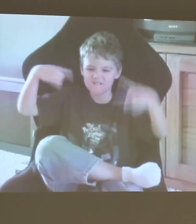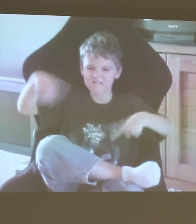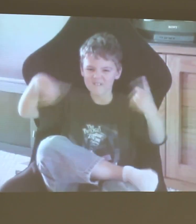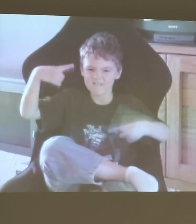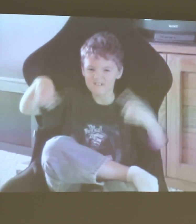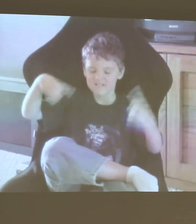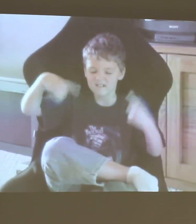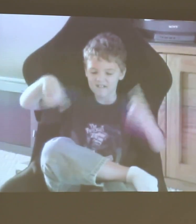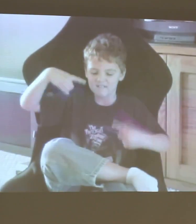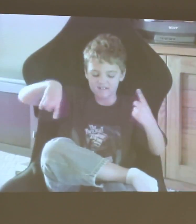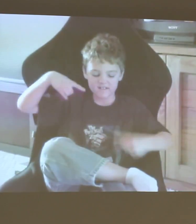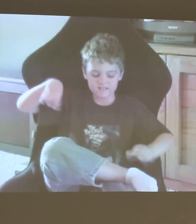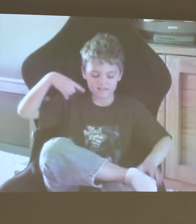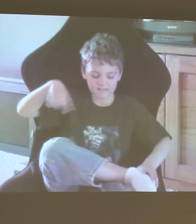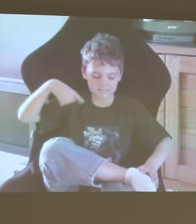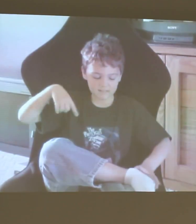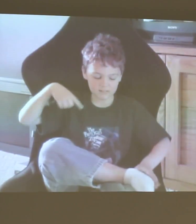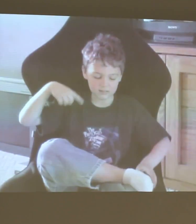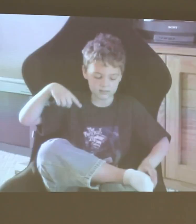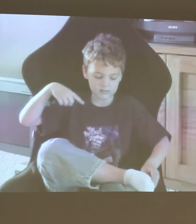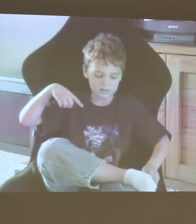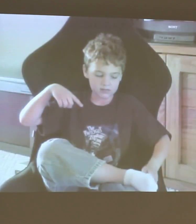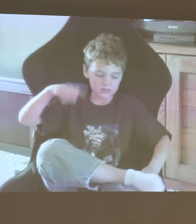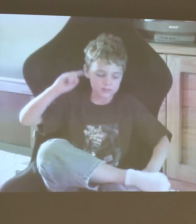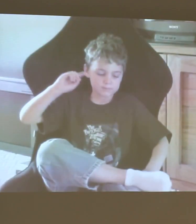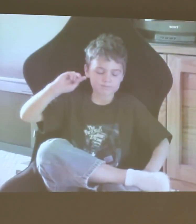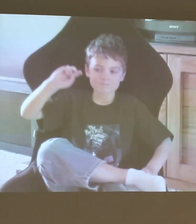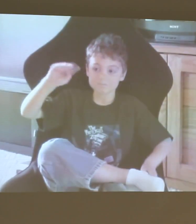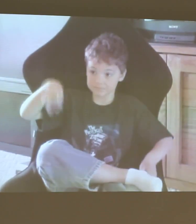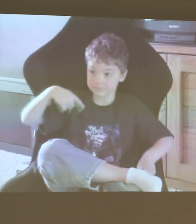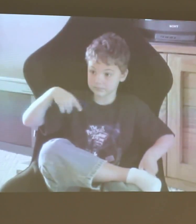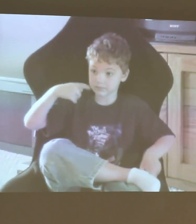There were 3 frogs and they were fighting. I'll